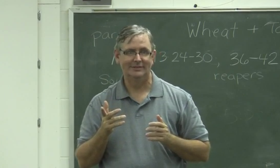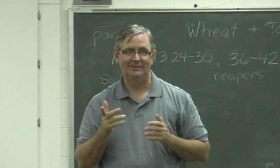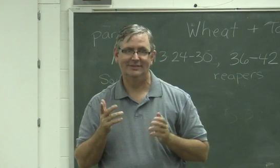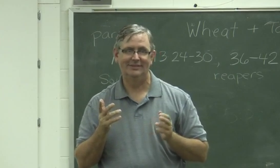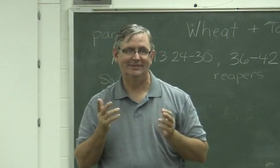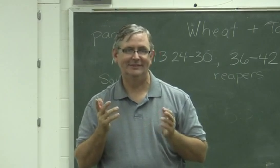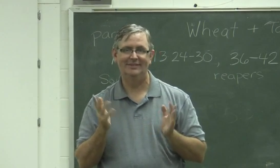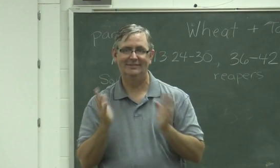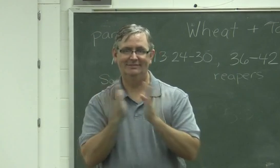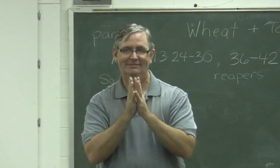were doing.